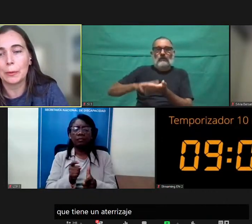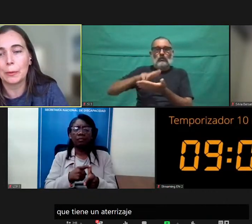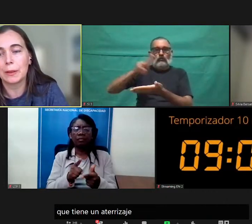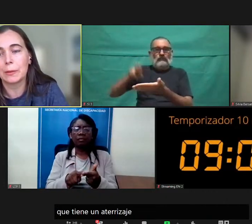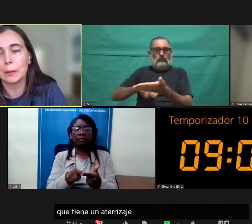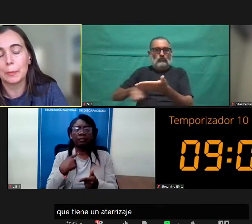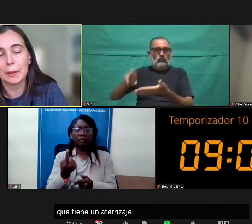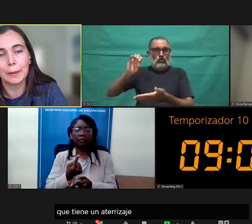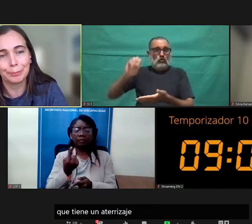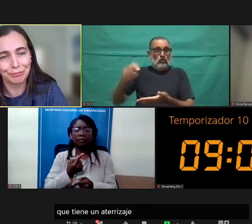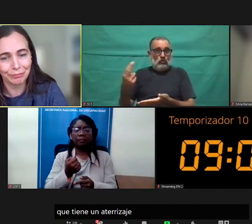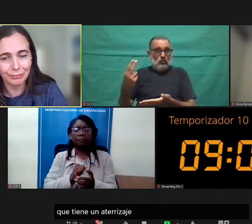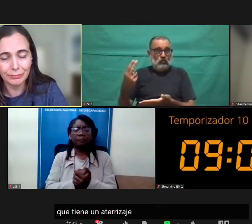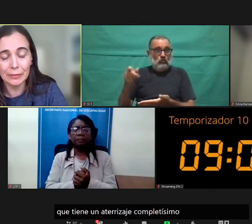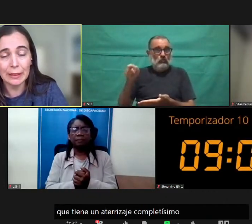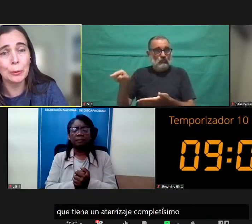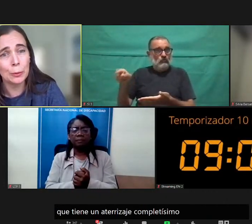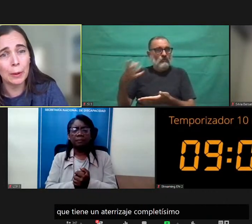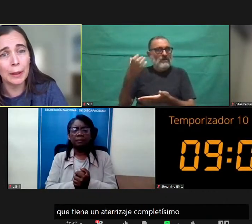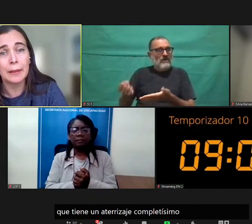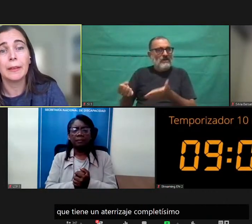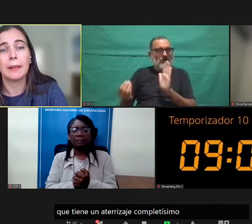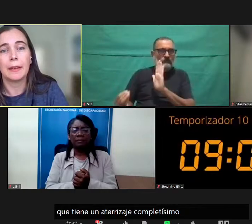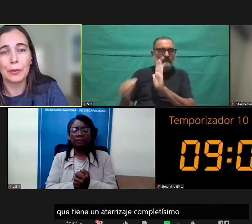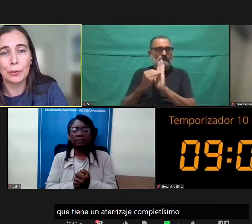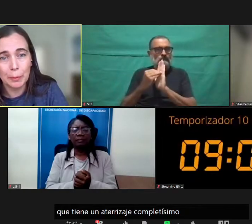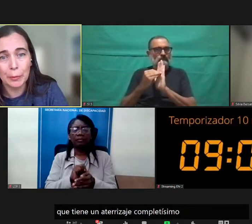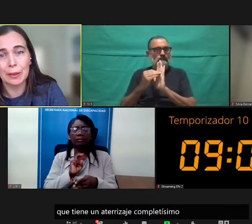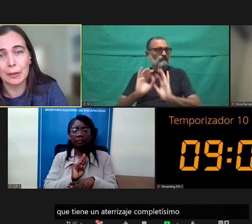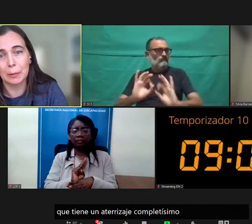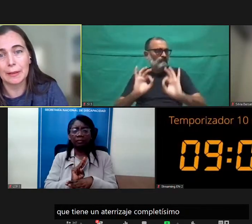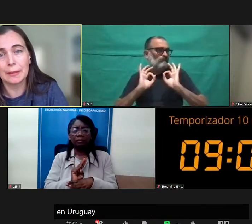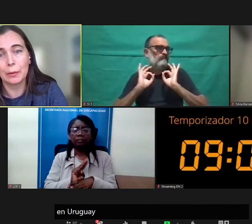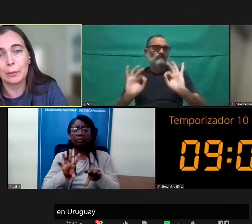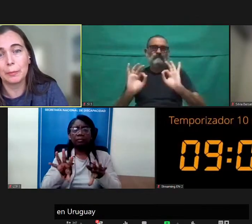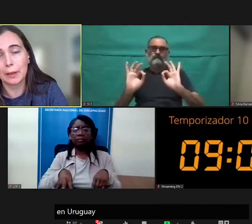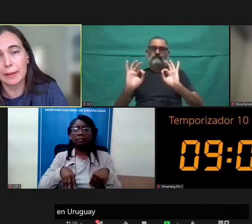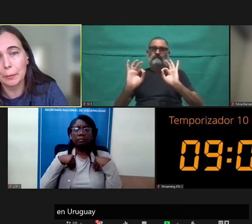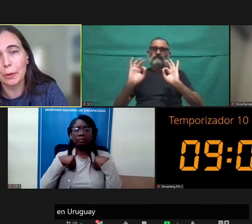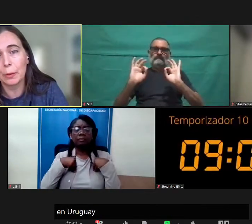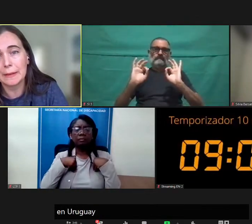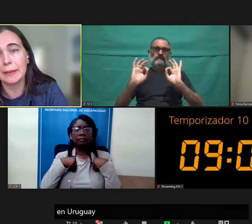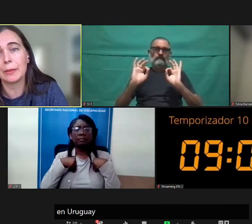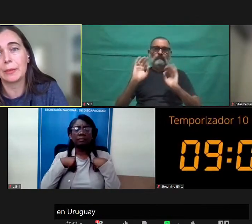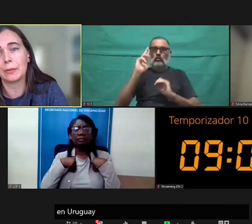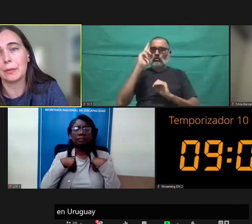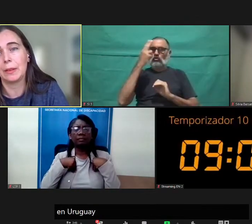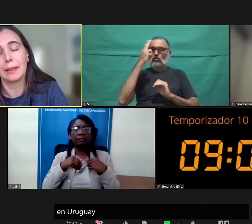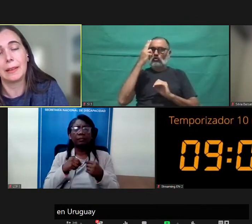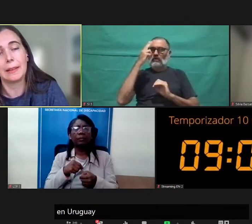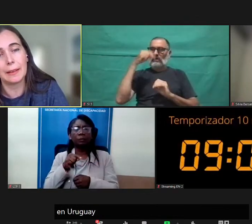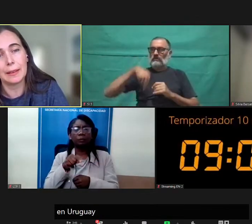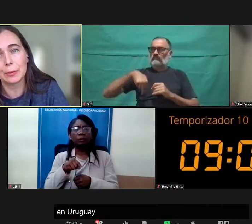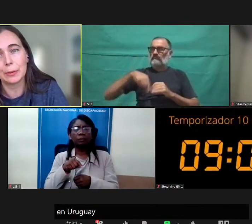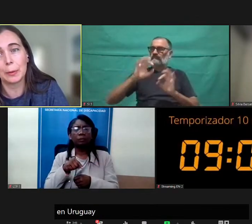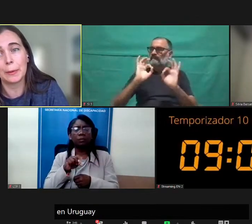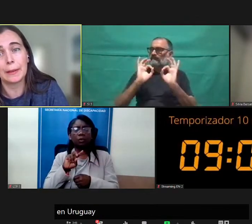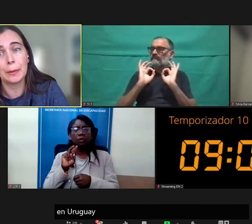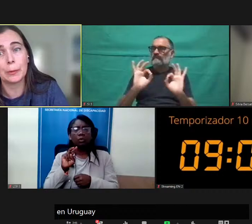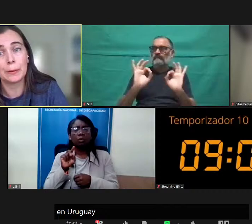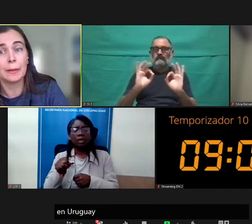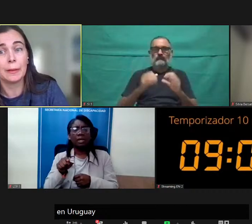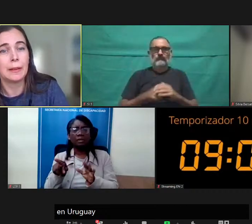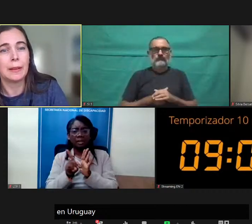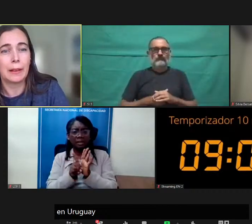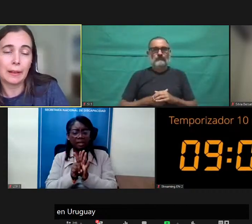that has fully been seen in observation number four of the comedy and in the why we took on this obligation